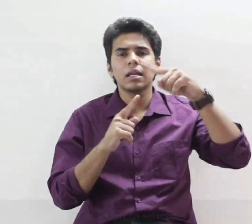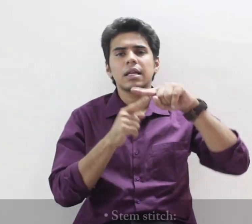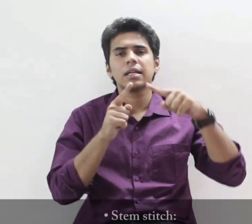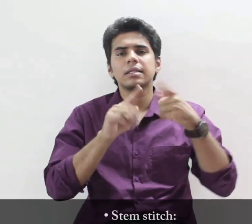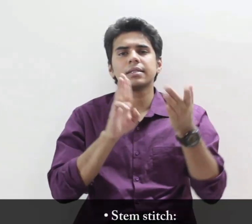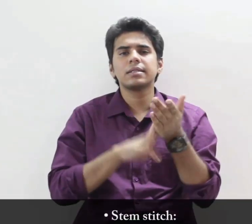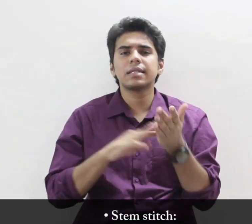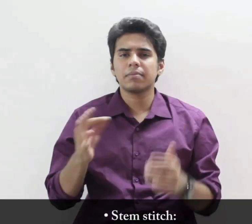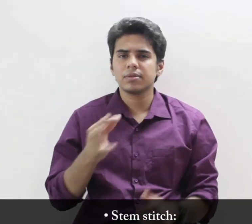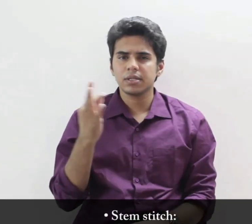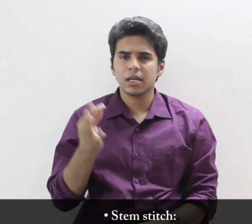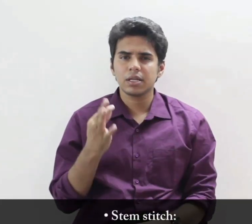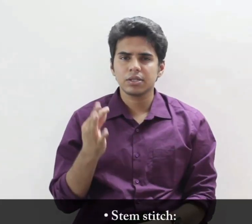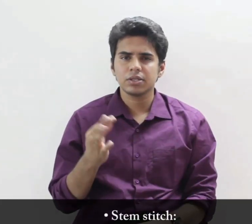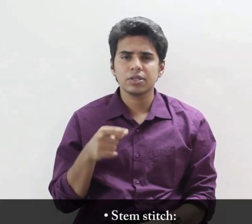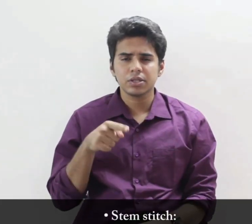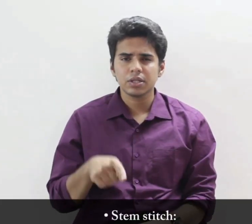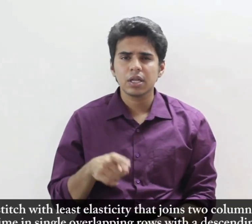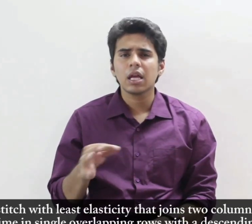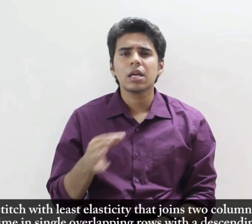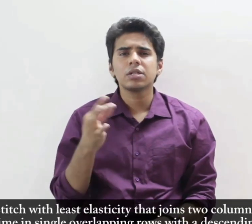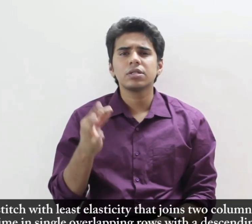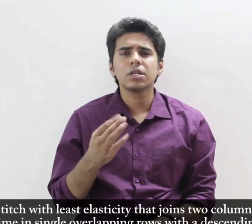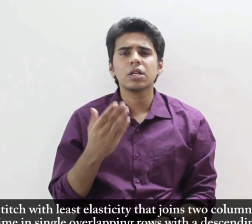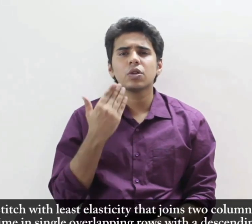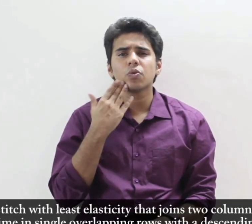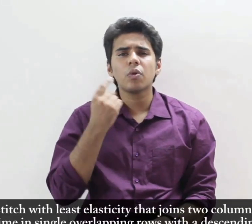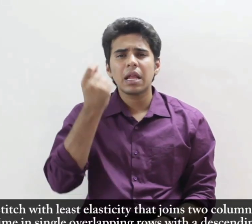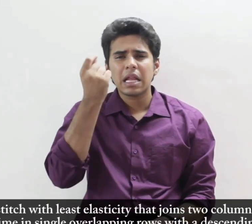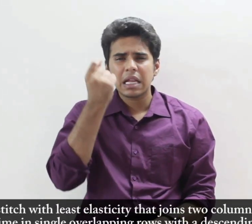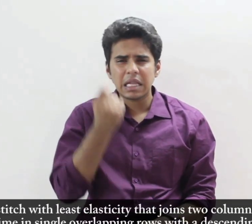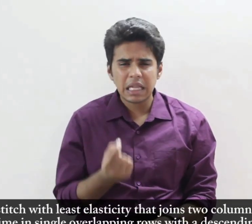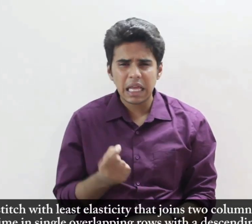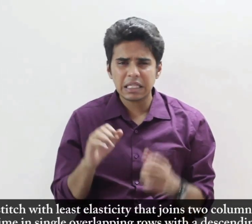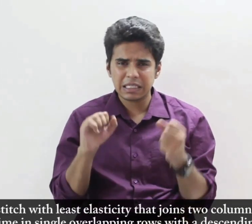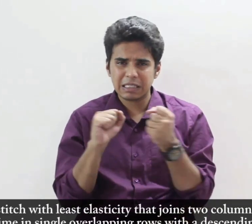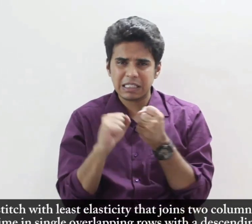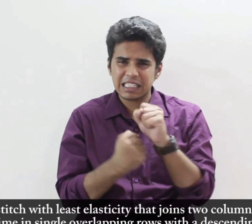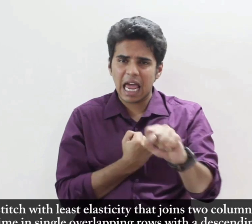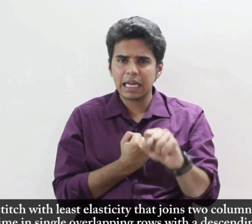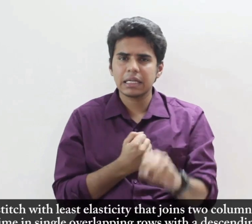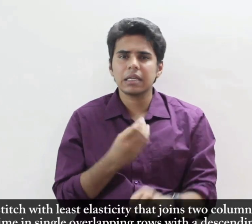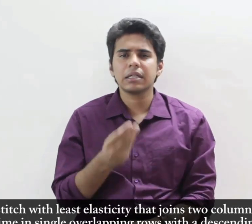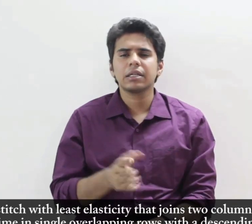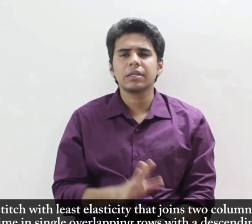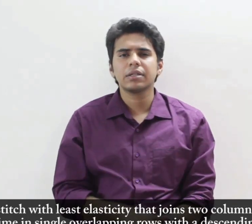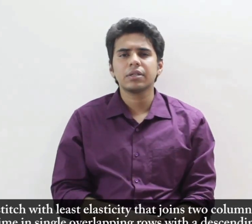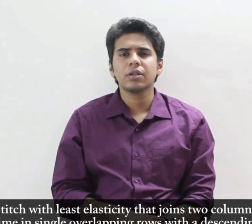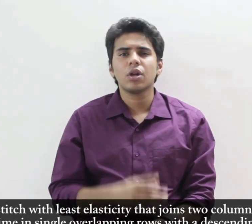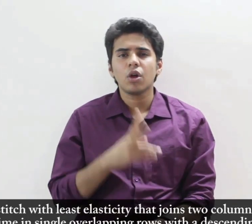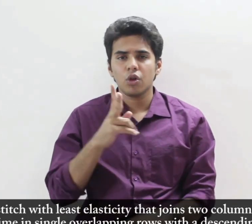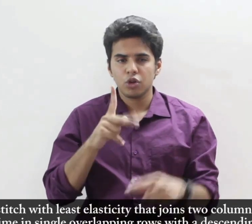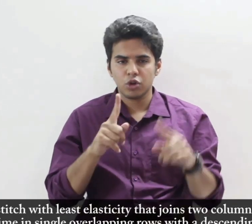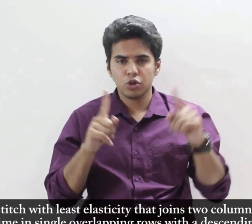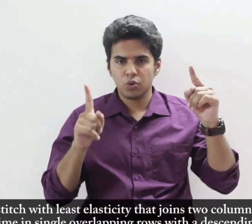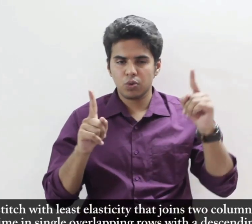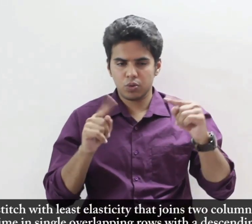Stem stitch, a tight stitch with least elasticity that joins two columns of